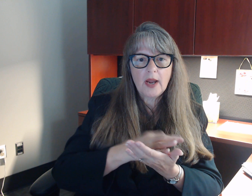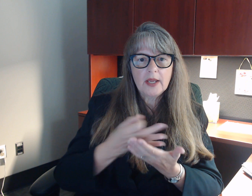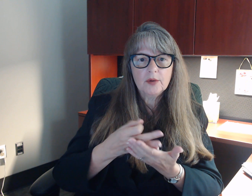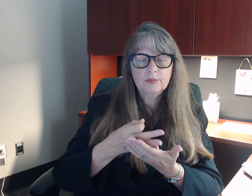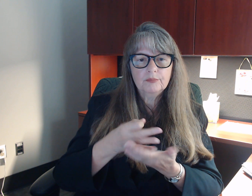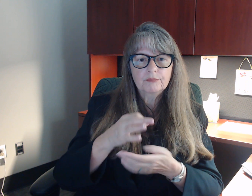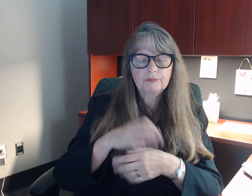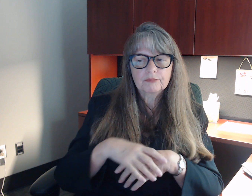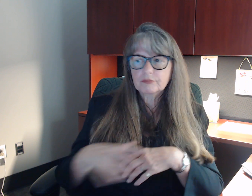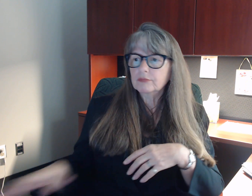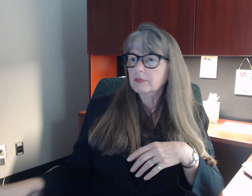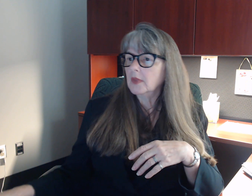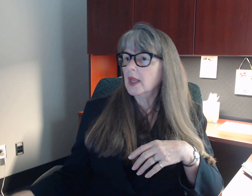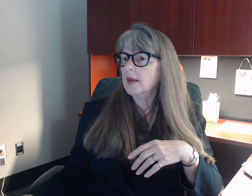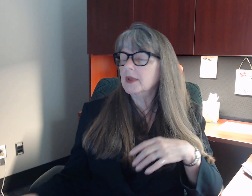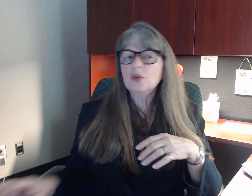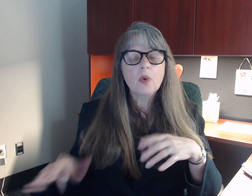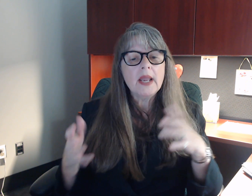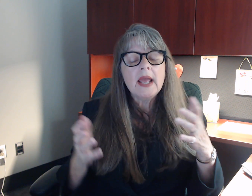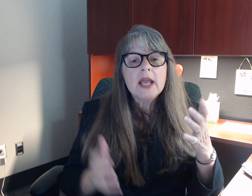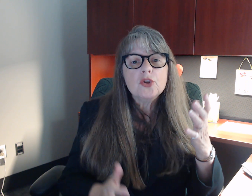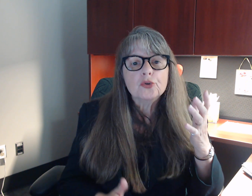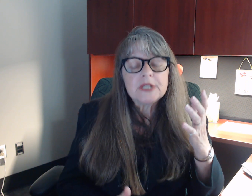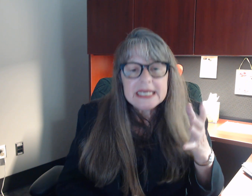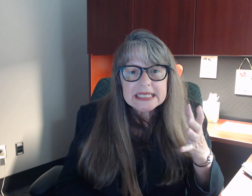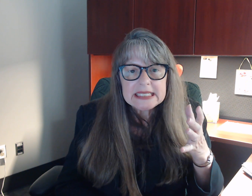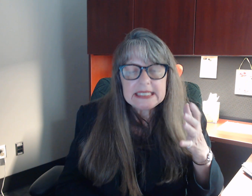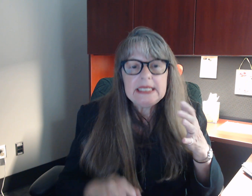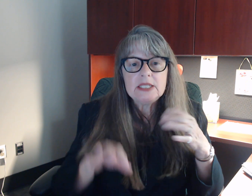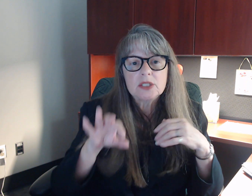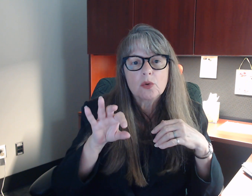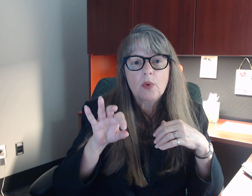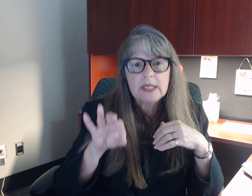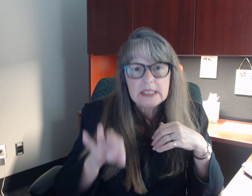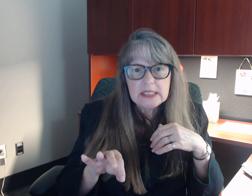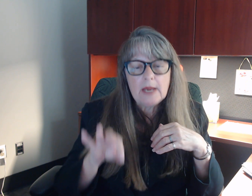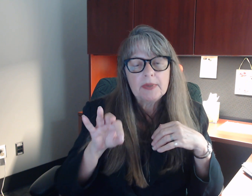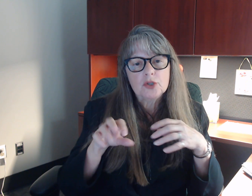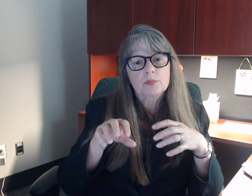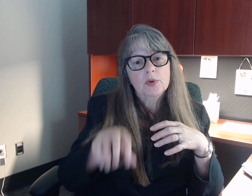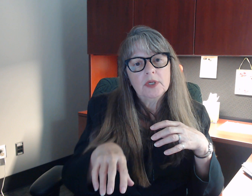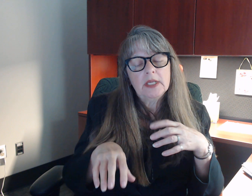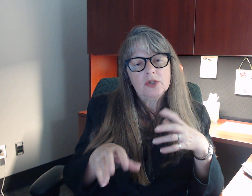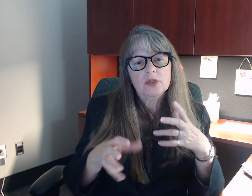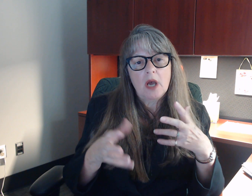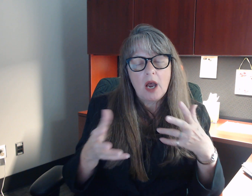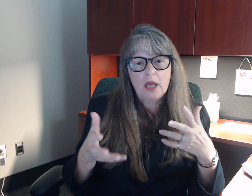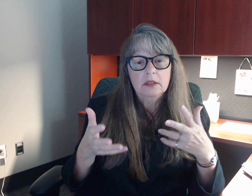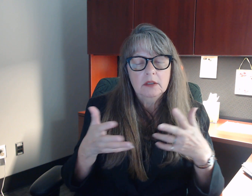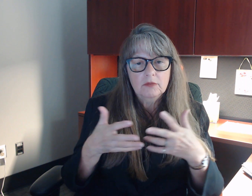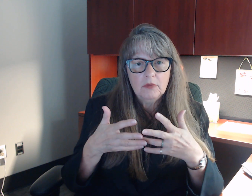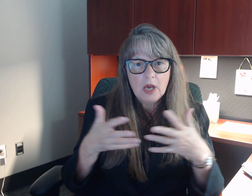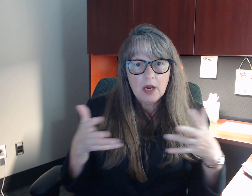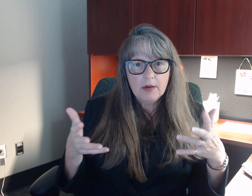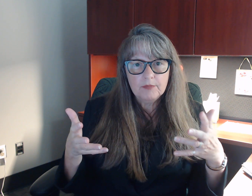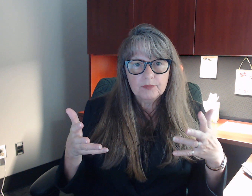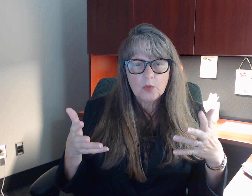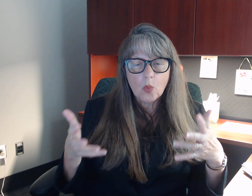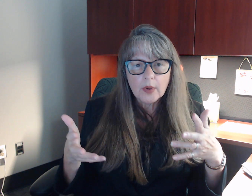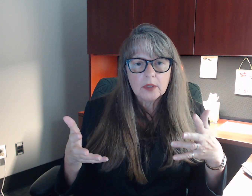them? Yeah. Your tendency is to want to dip because you put it into the hot oil.